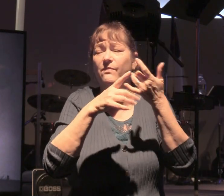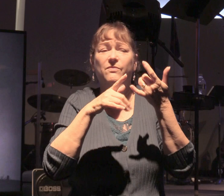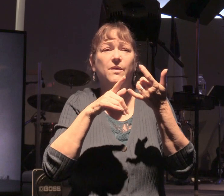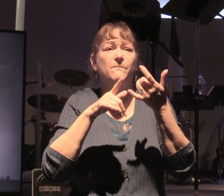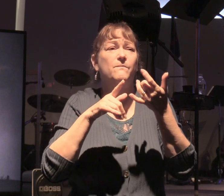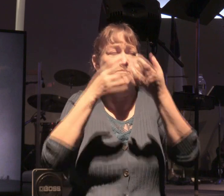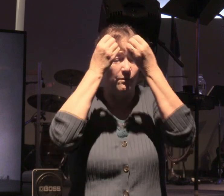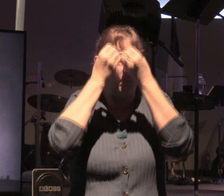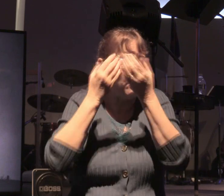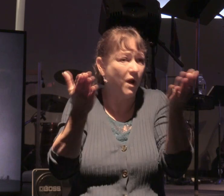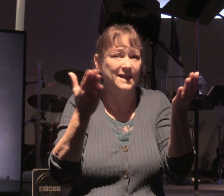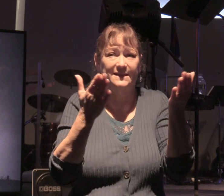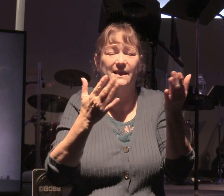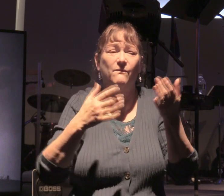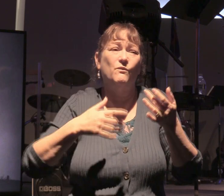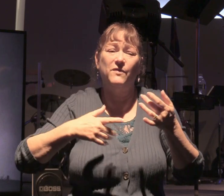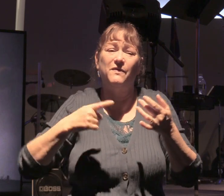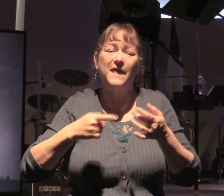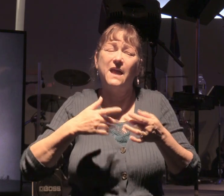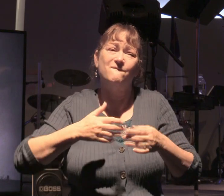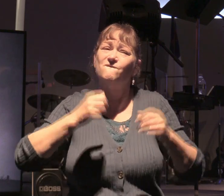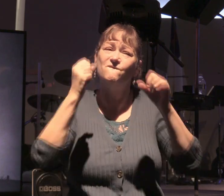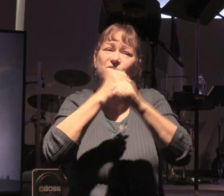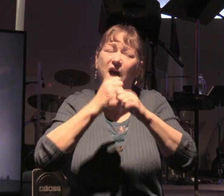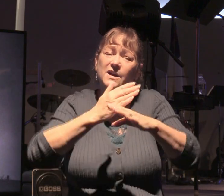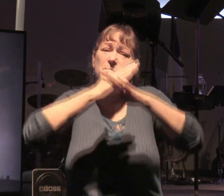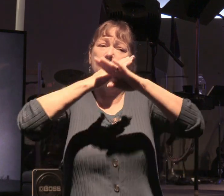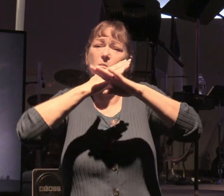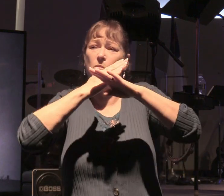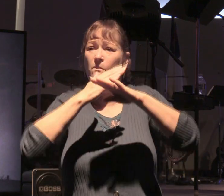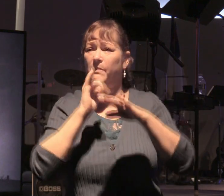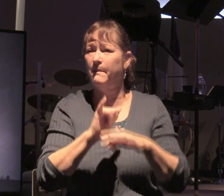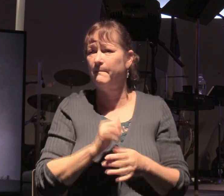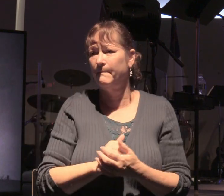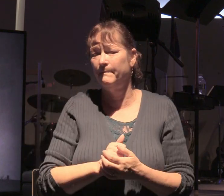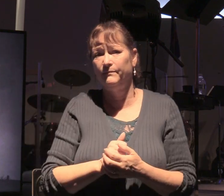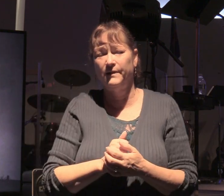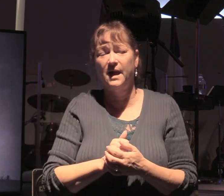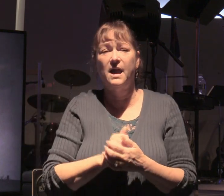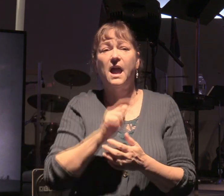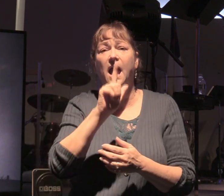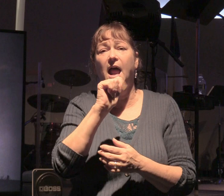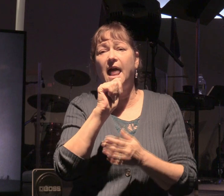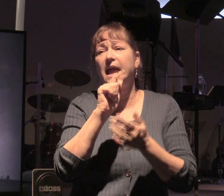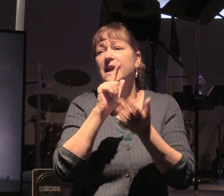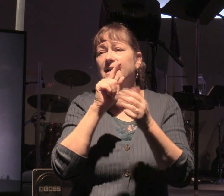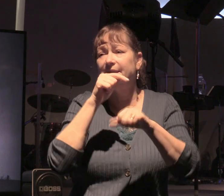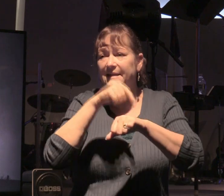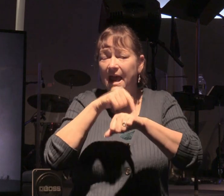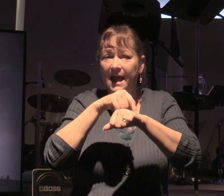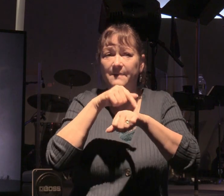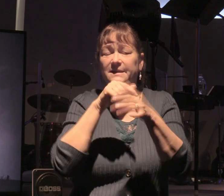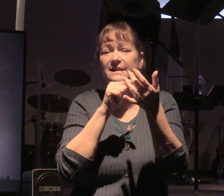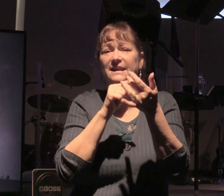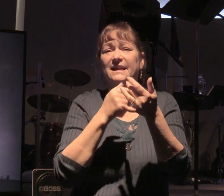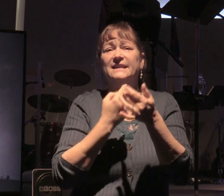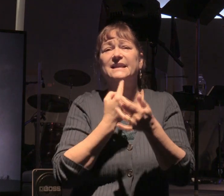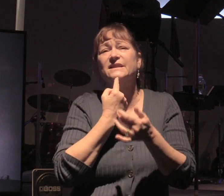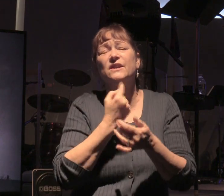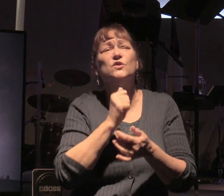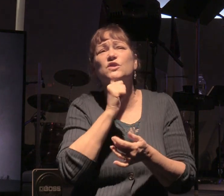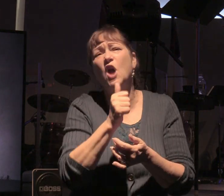fought to protect and to preserve. The Los Angeles Times says there is